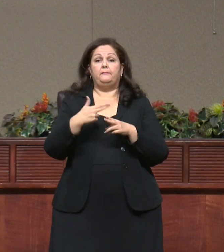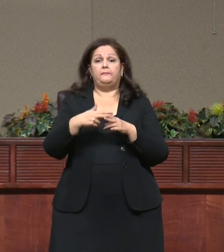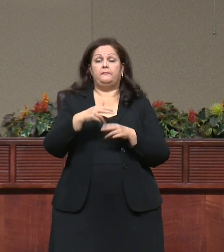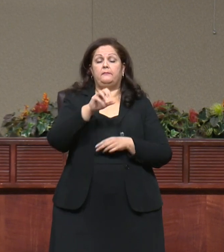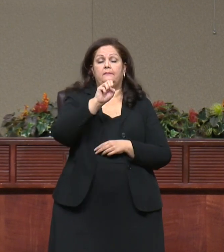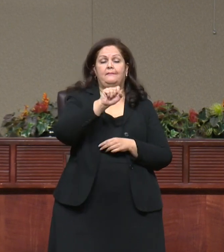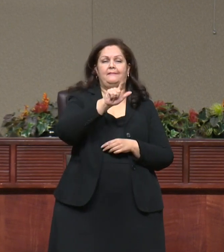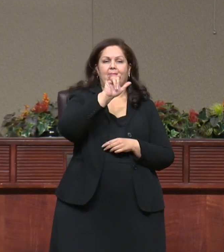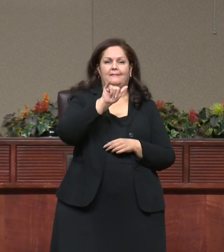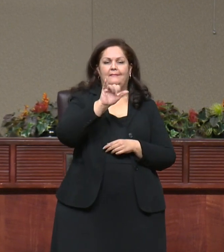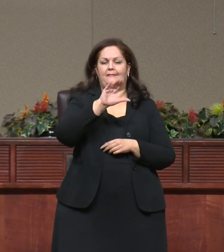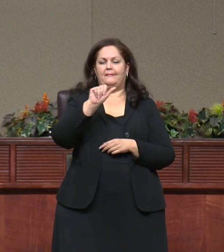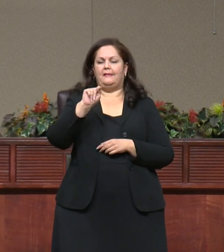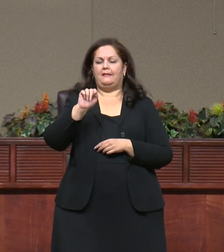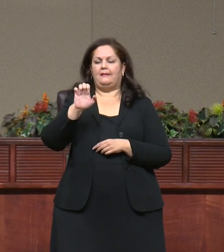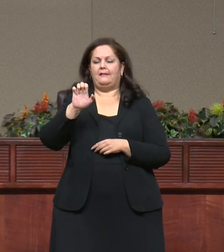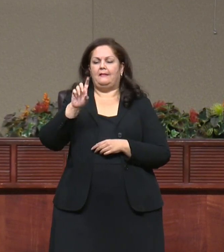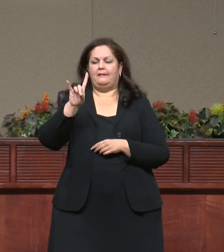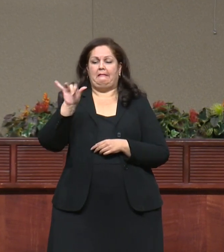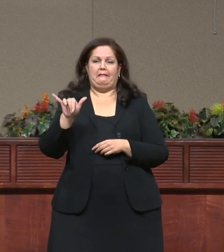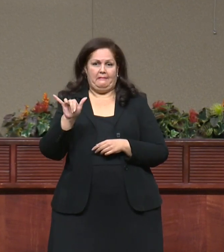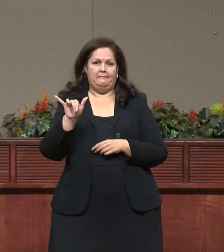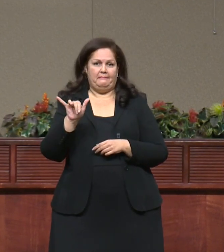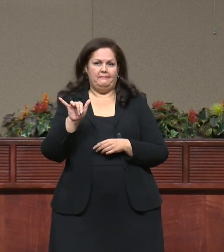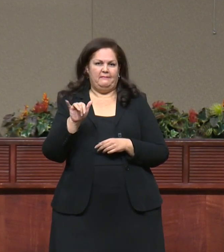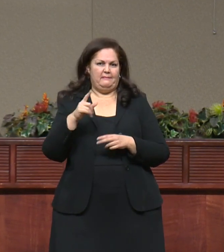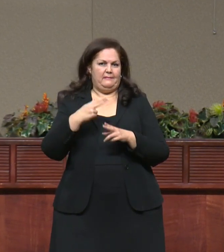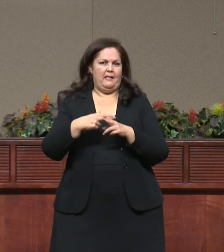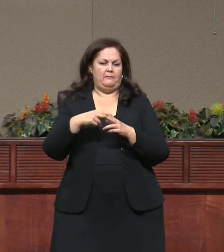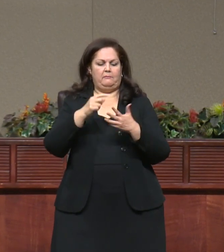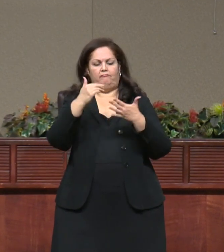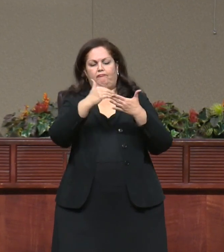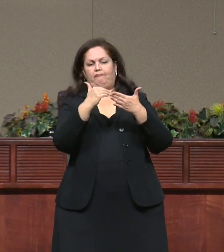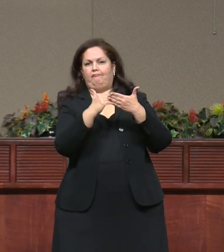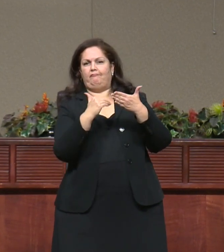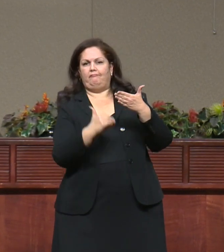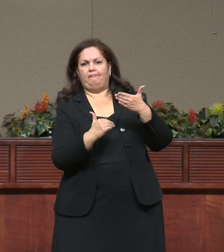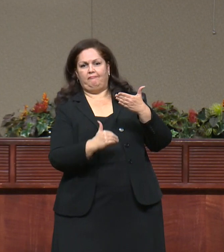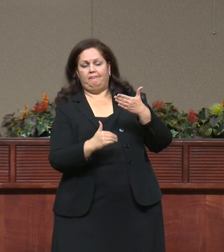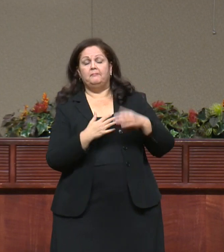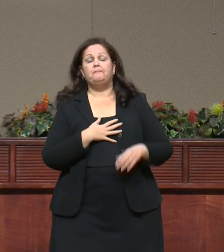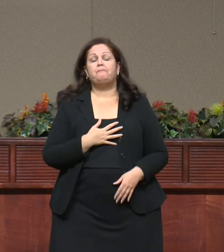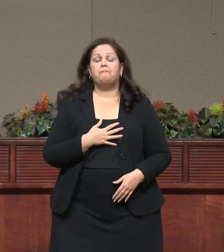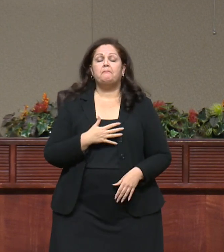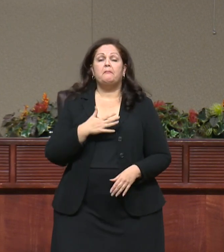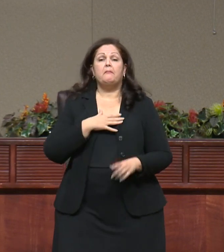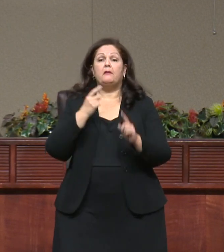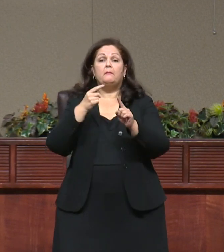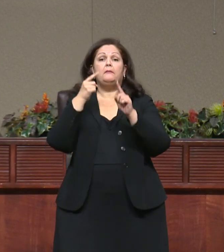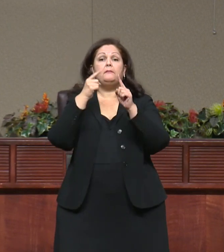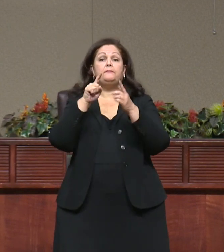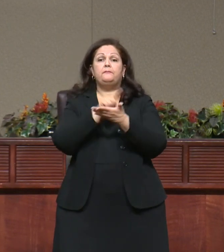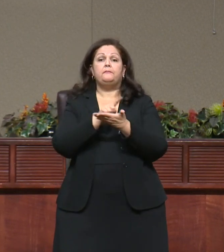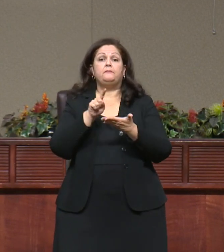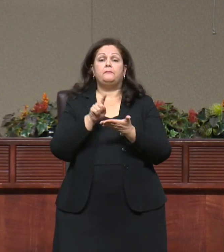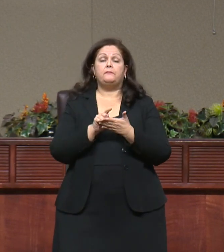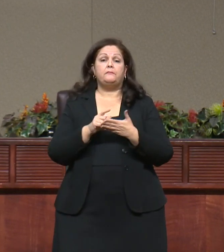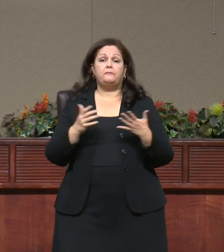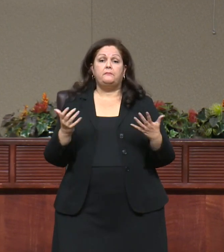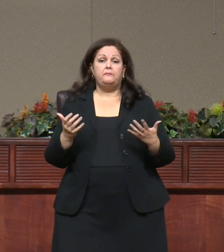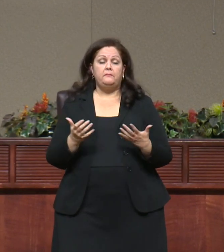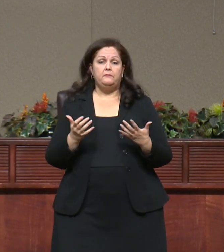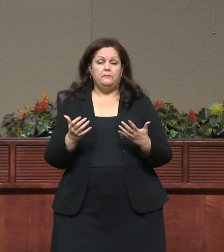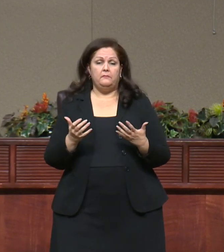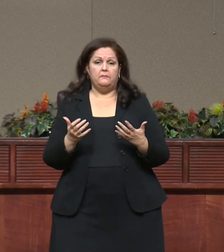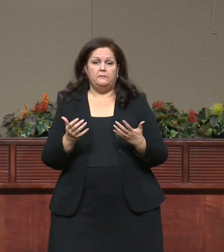Sally and Teddy. Sally and Teddy. My goal this week remains on what we've said now